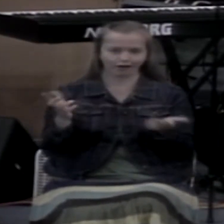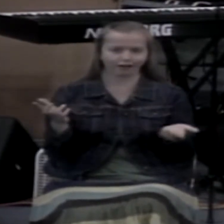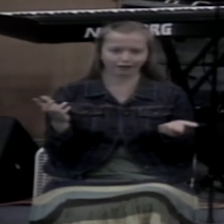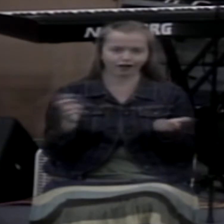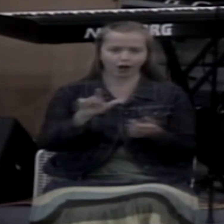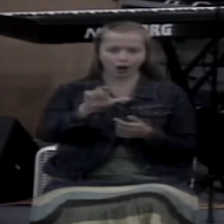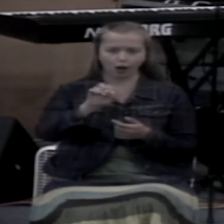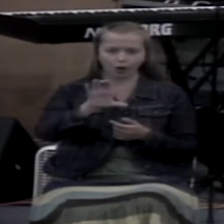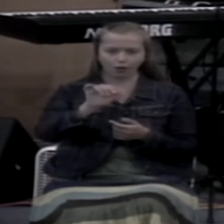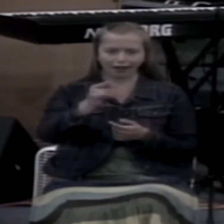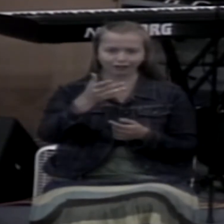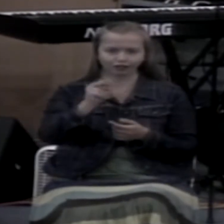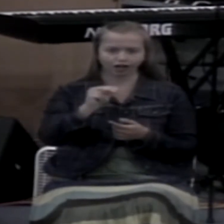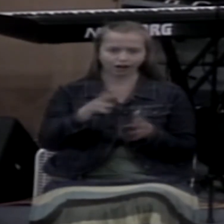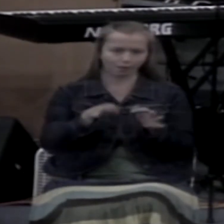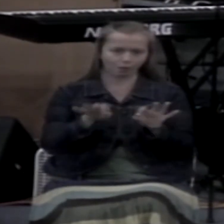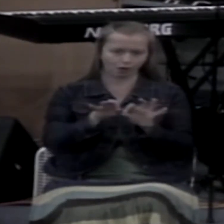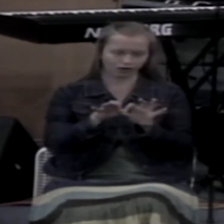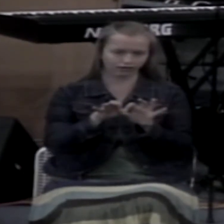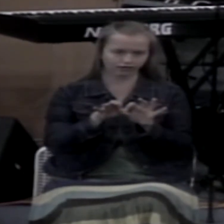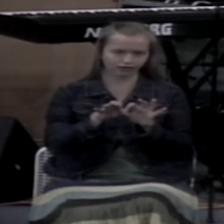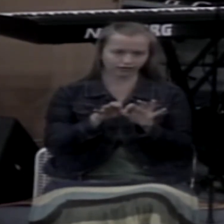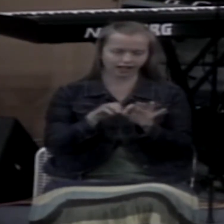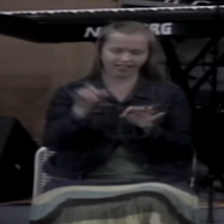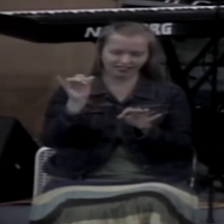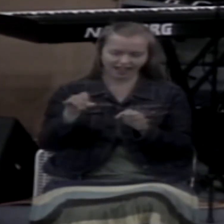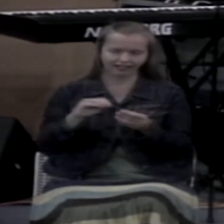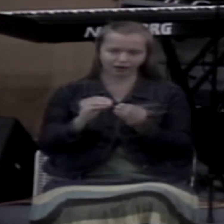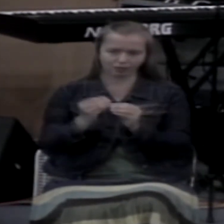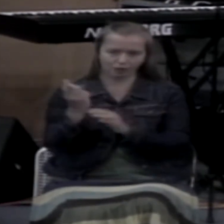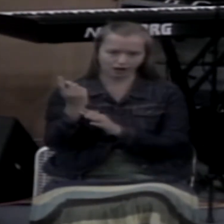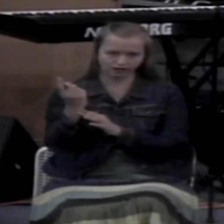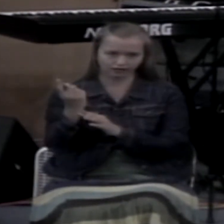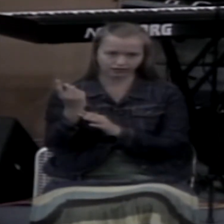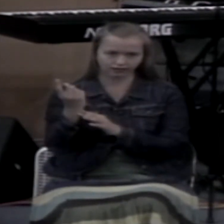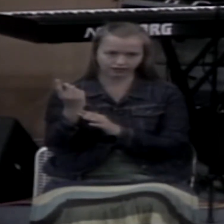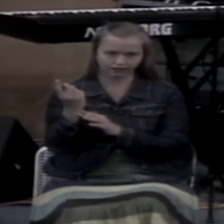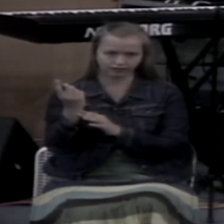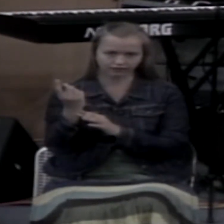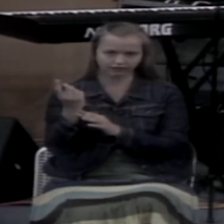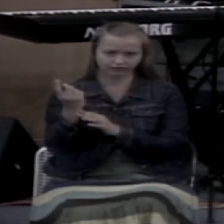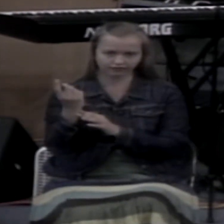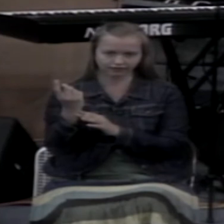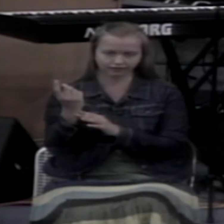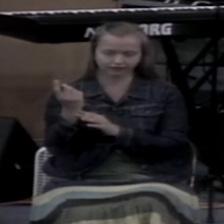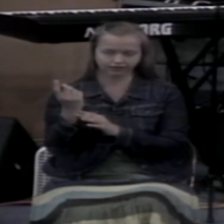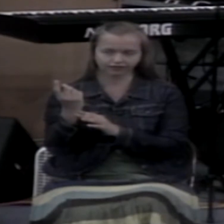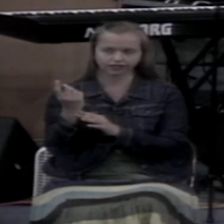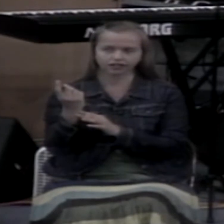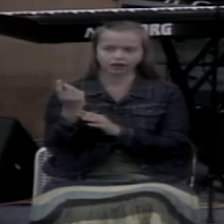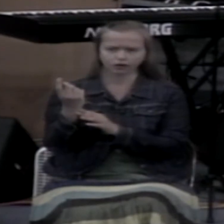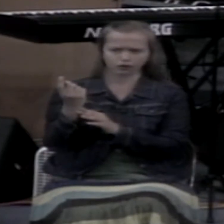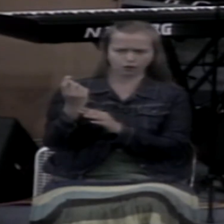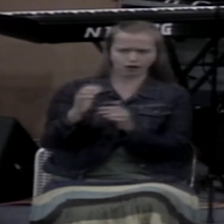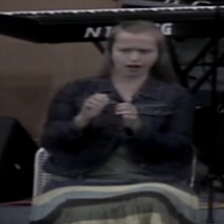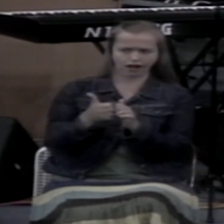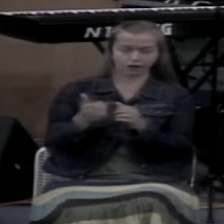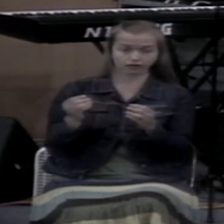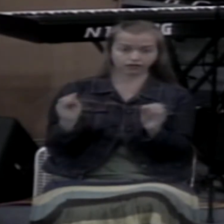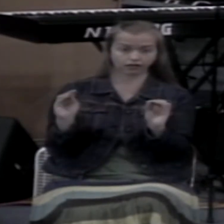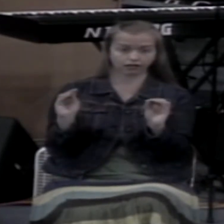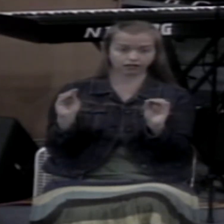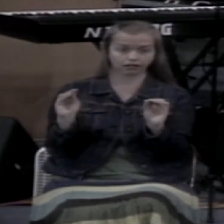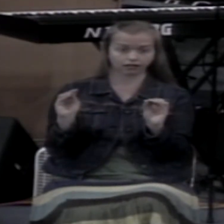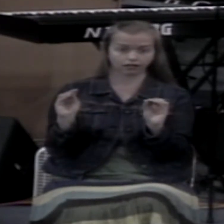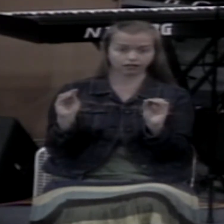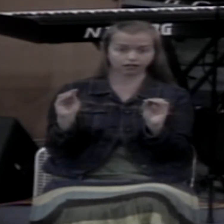And the most important factors in conveying or selling the gospel to people